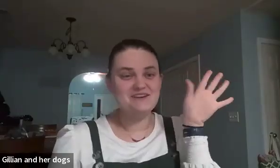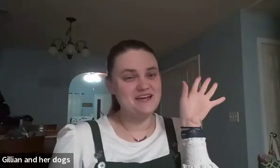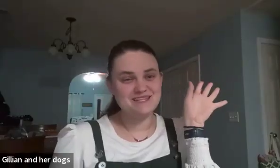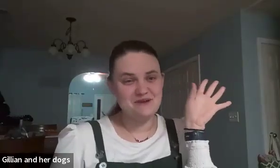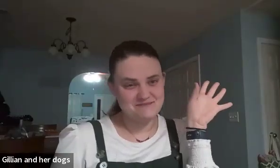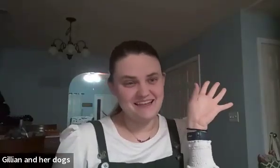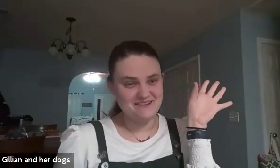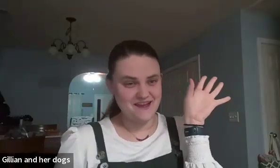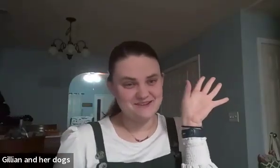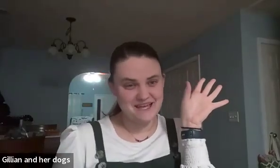don't know. That's like one of my like favorite like